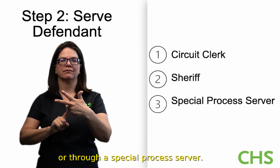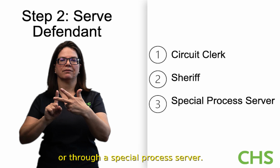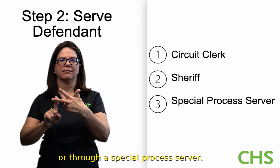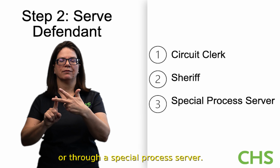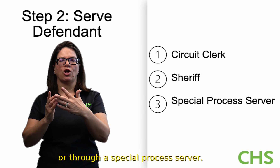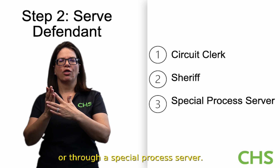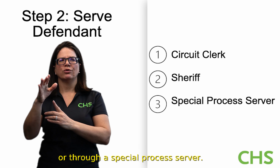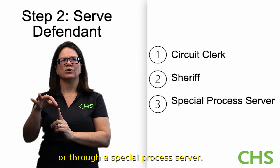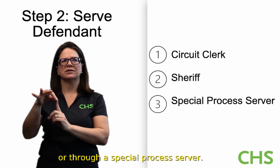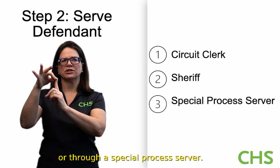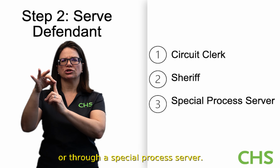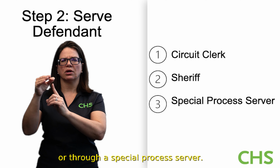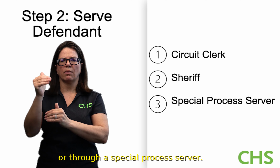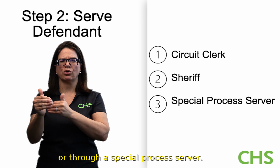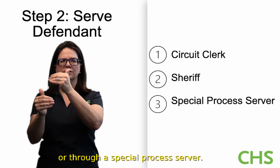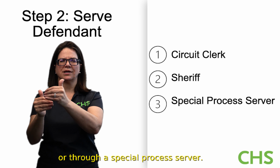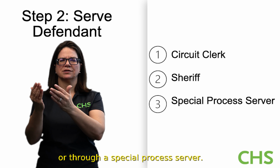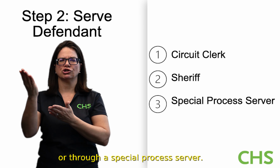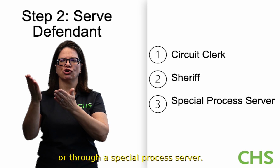or through a special process server.